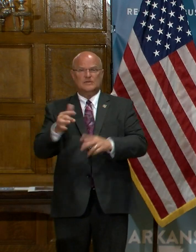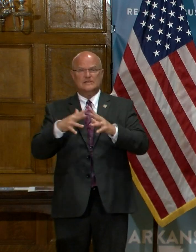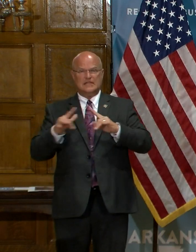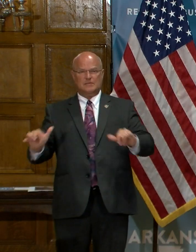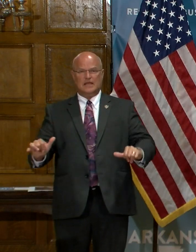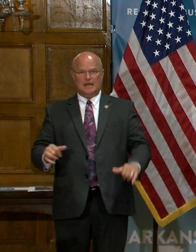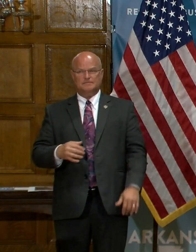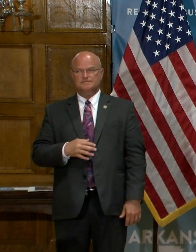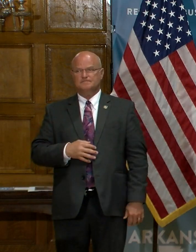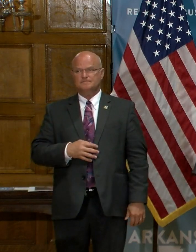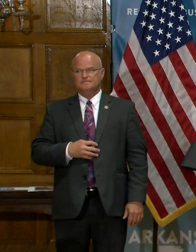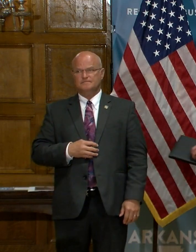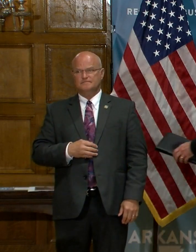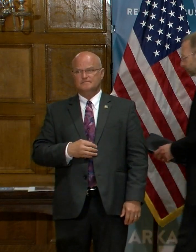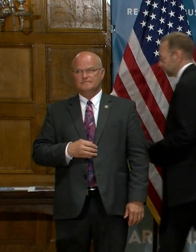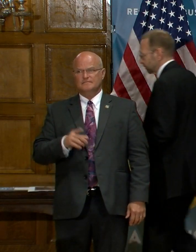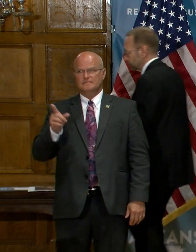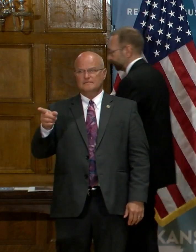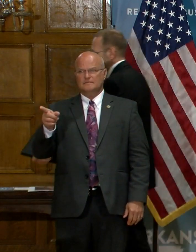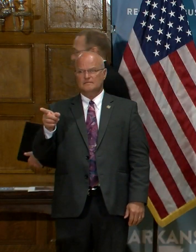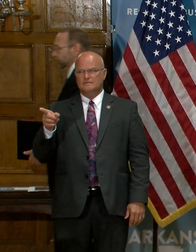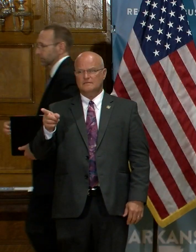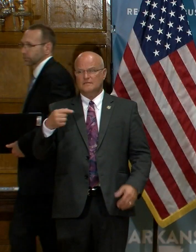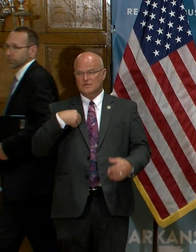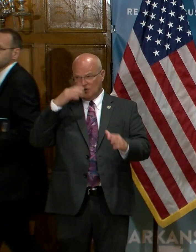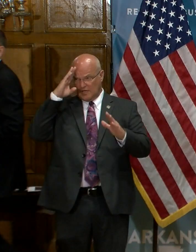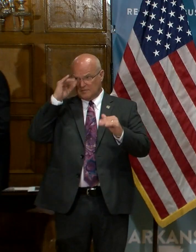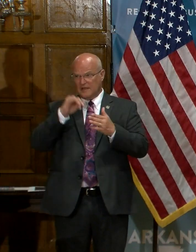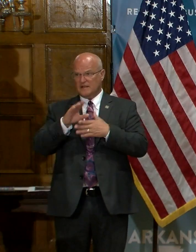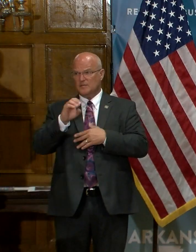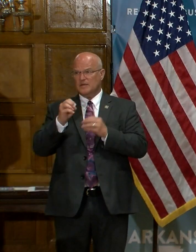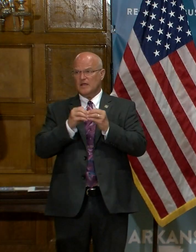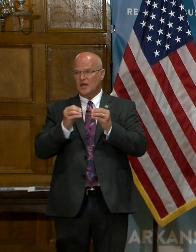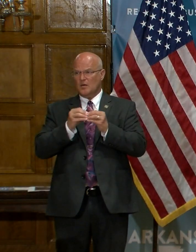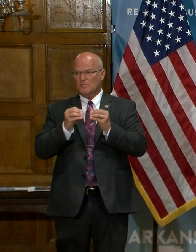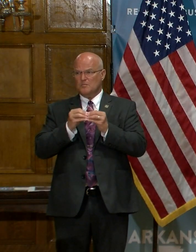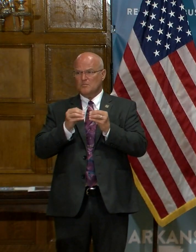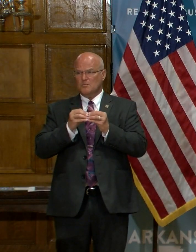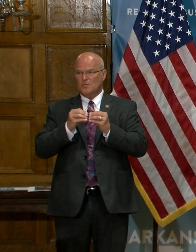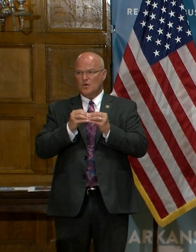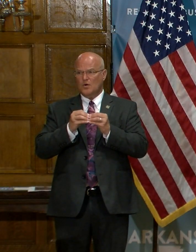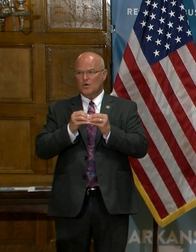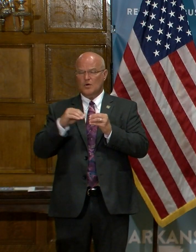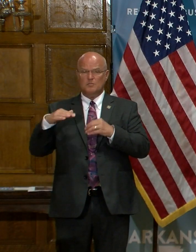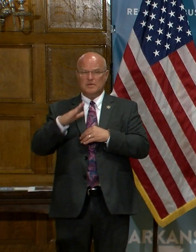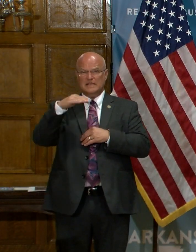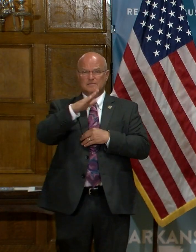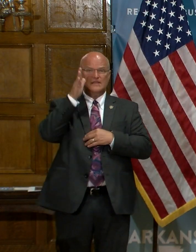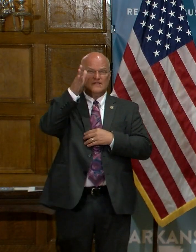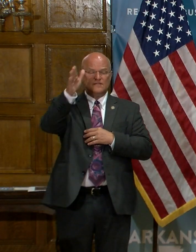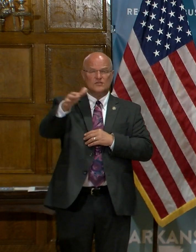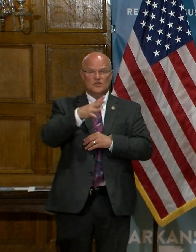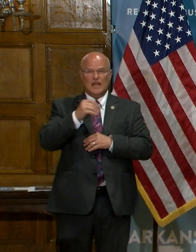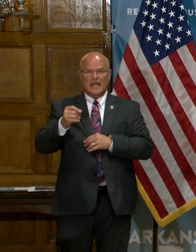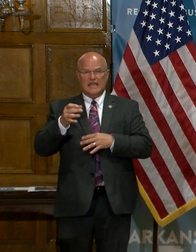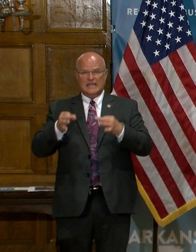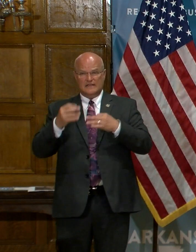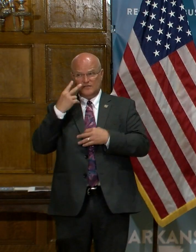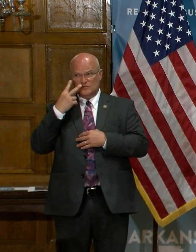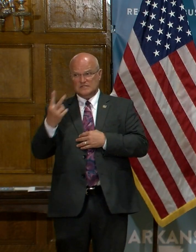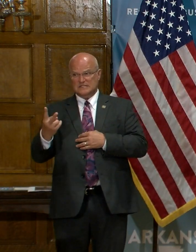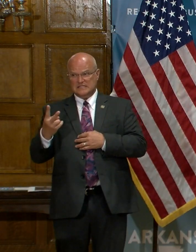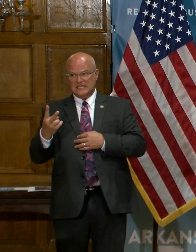time. Yes. Governor, do you expect there to be more peaks in the future? And if you